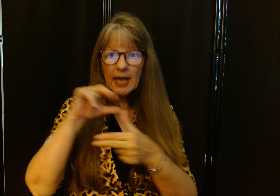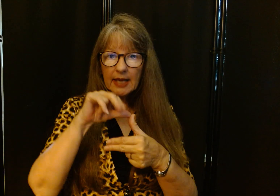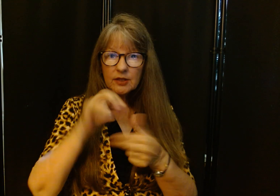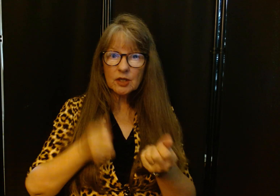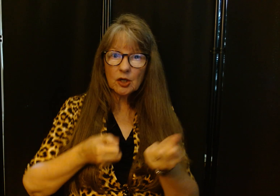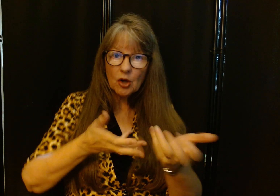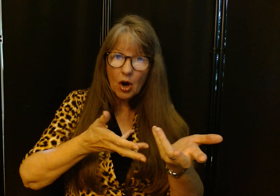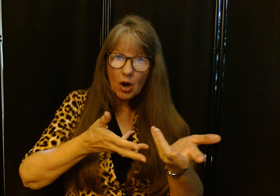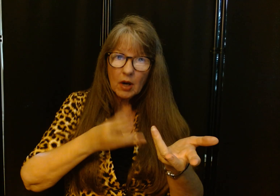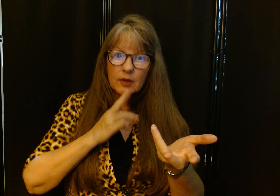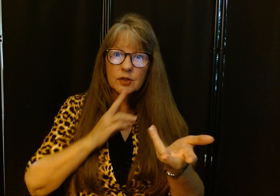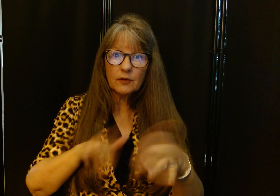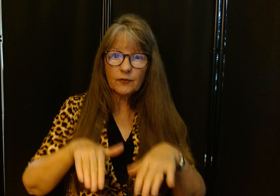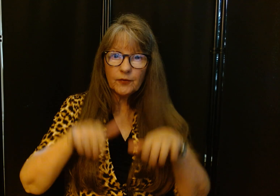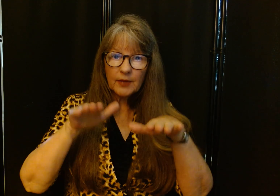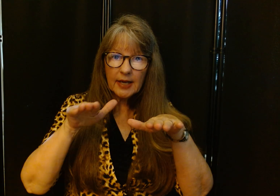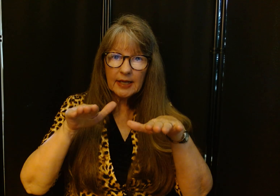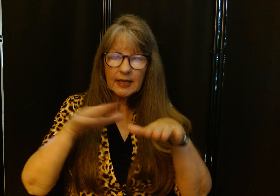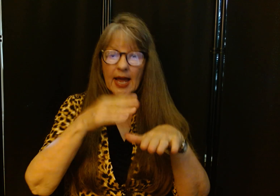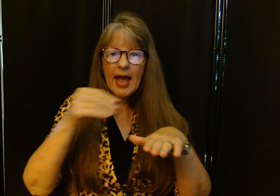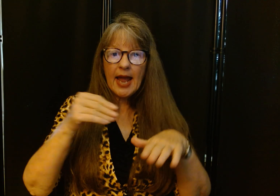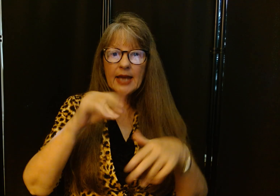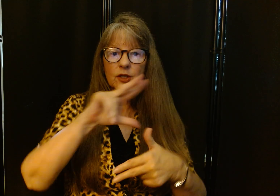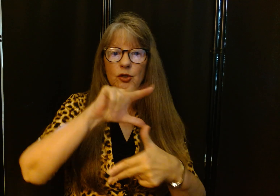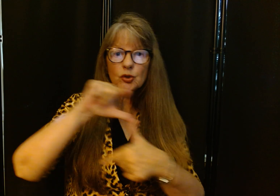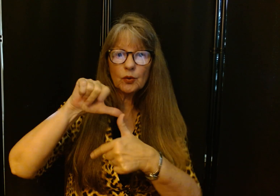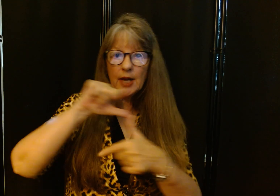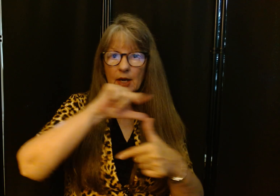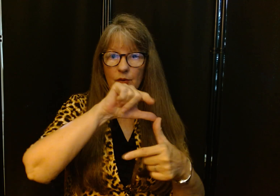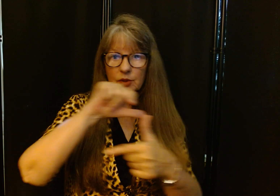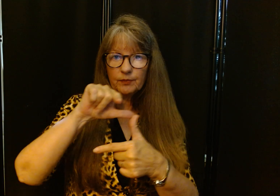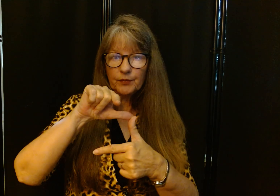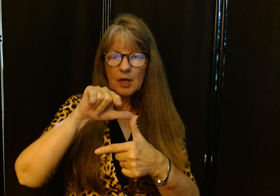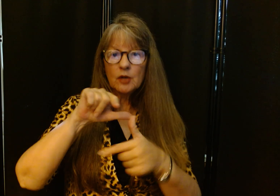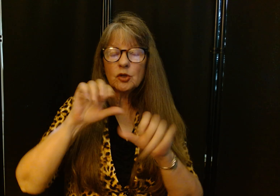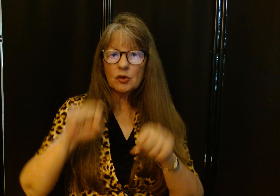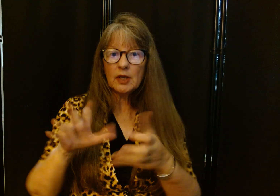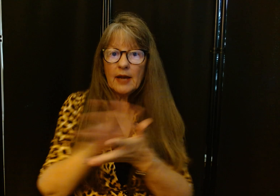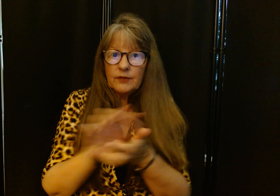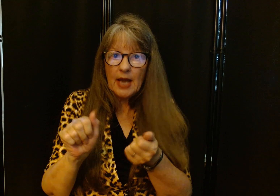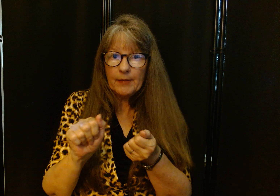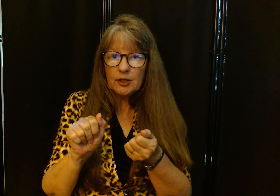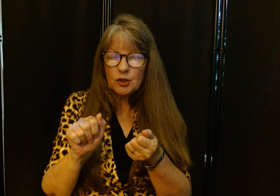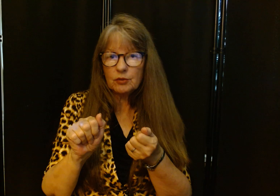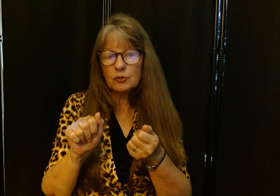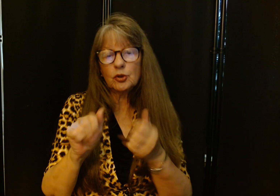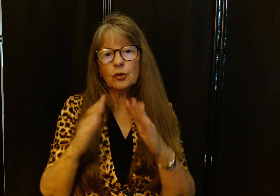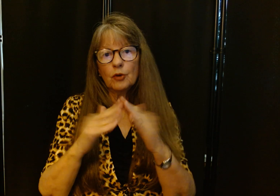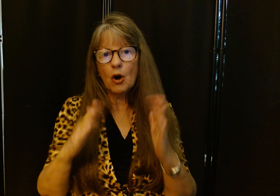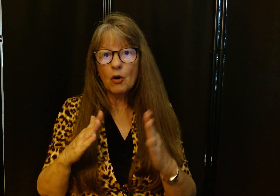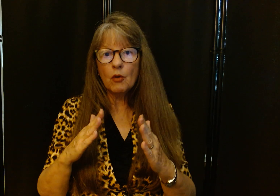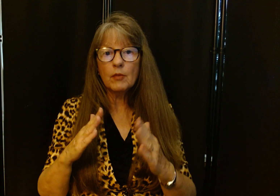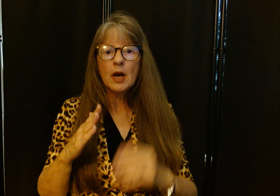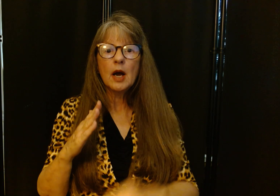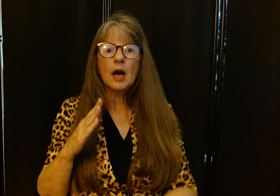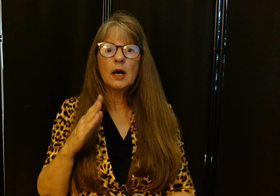hurricanes can cause flooding and tornadoes. So you could have damage to your home, to